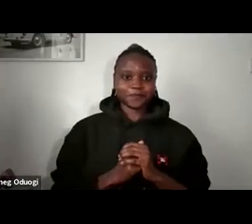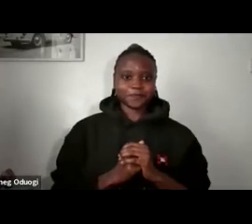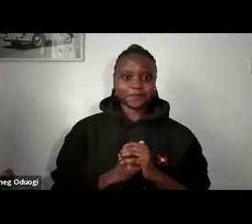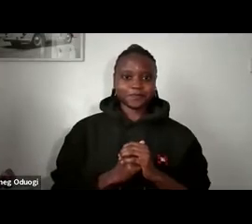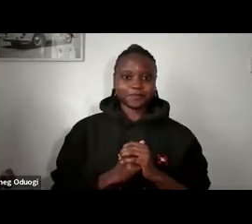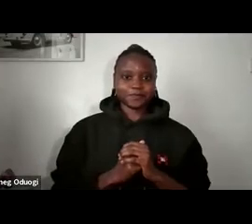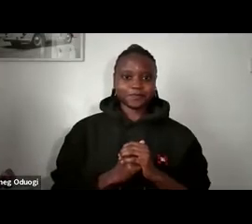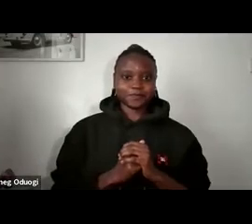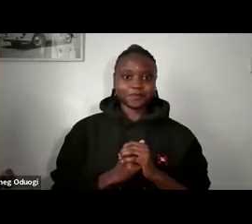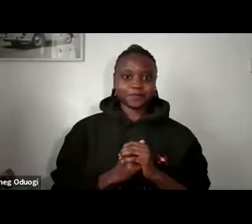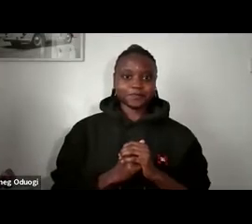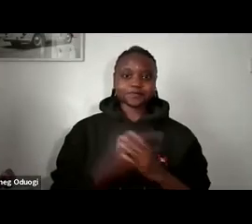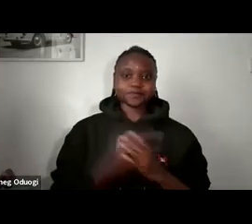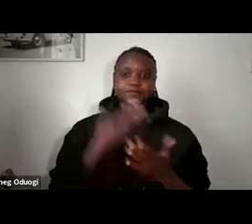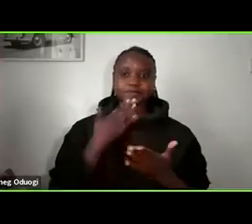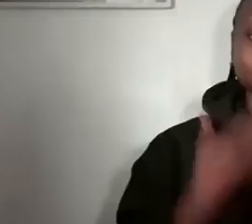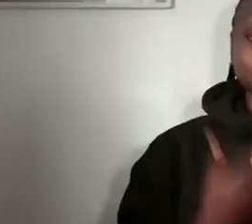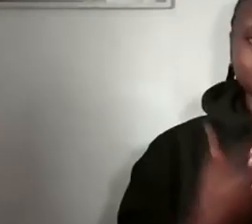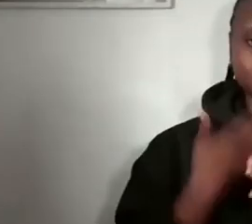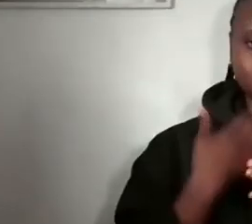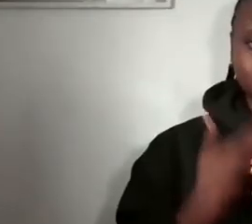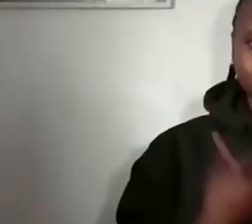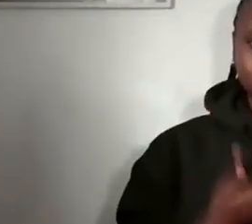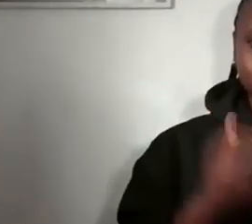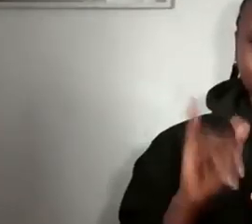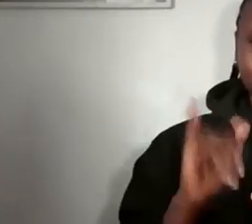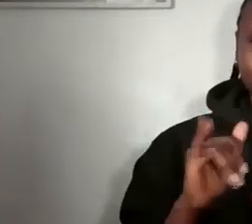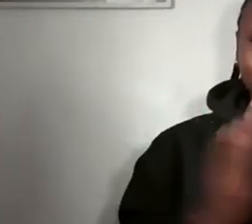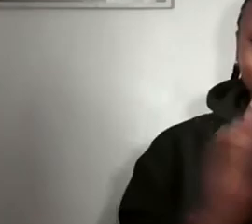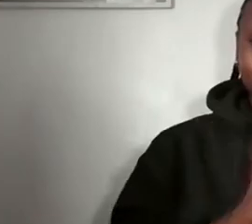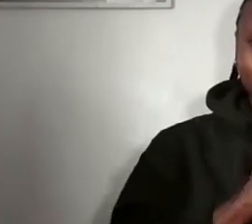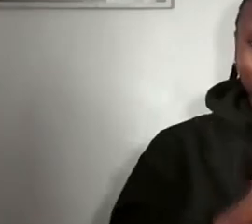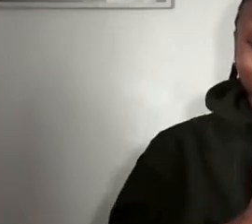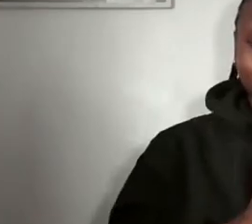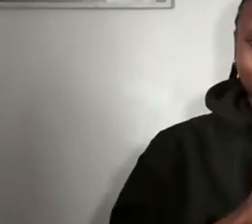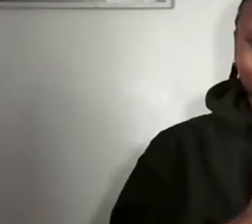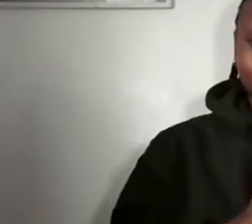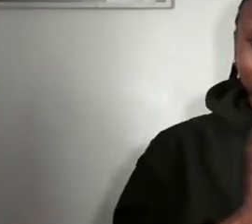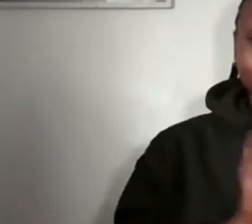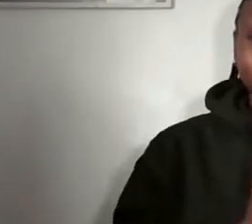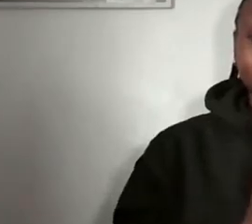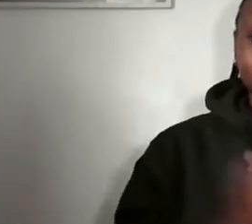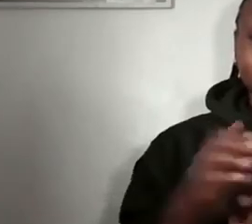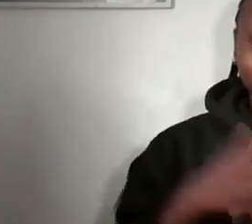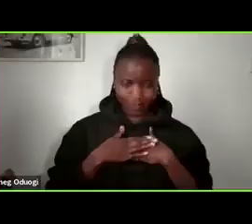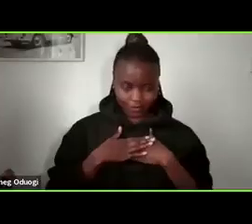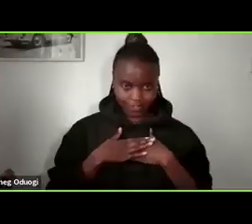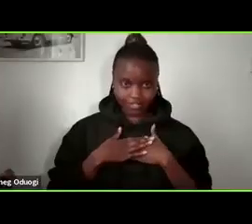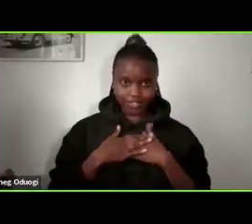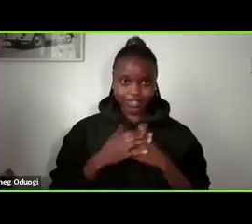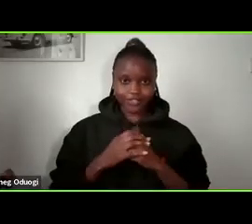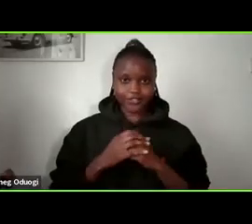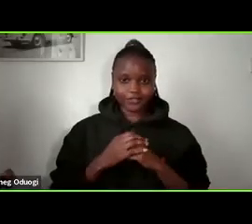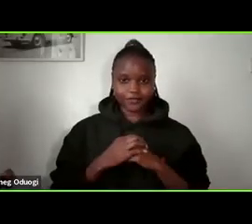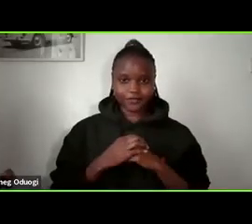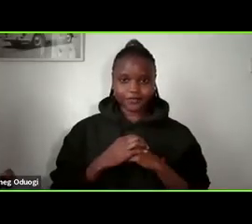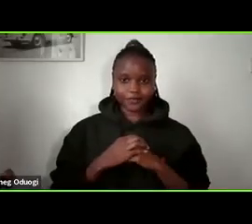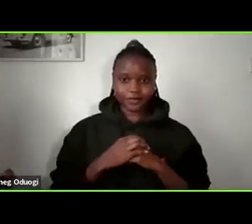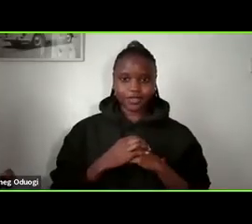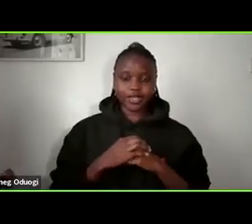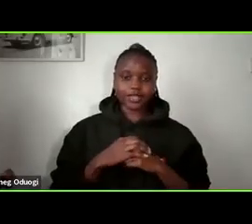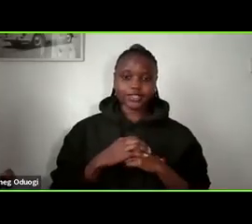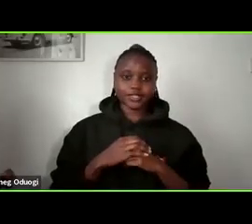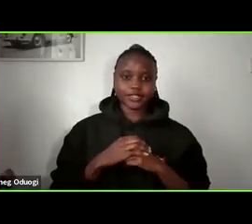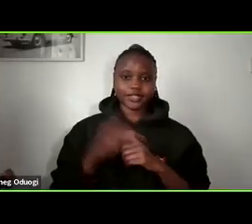Thank you very much for that sincere prayer, and we really appreciate the speech that you have given us and